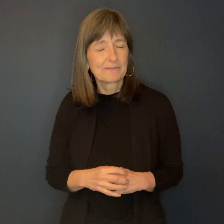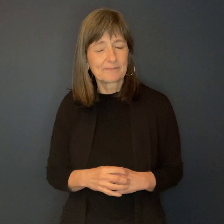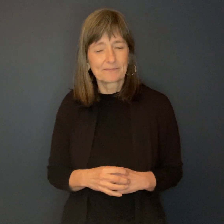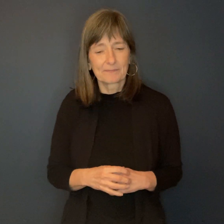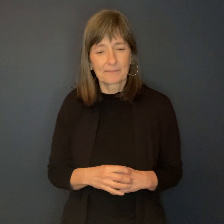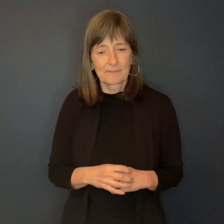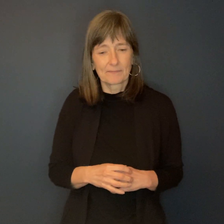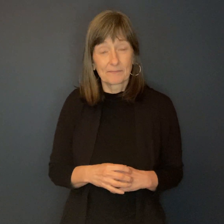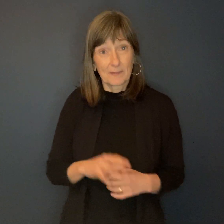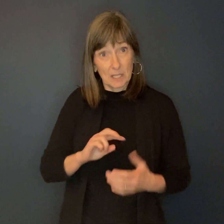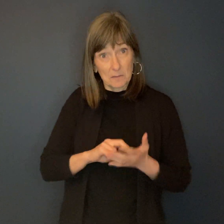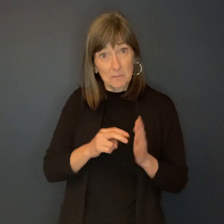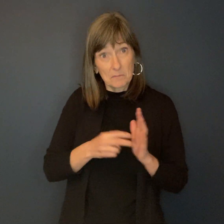people should be less vocal, or